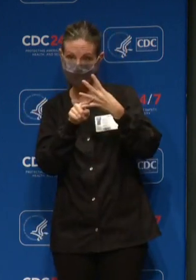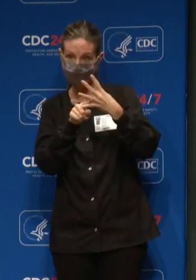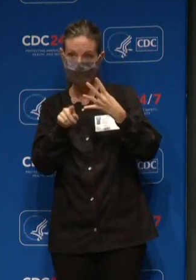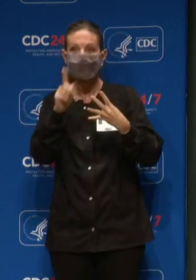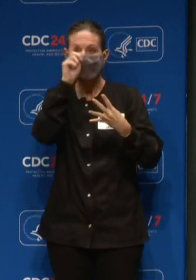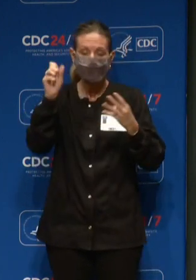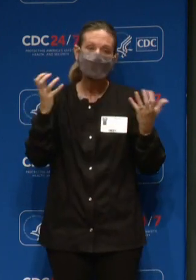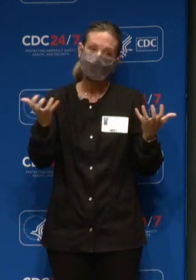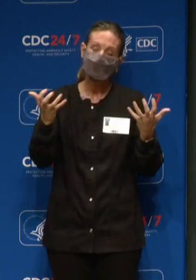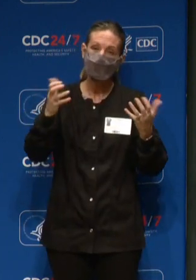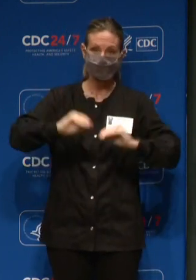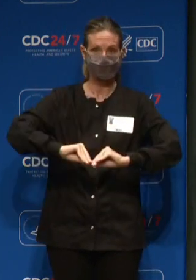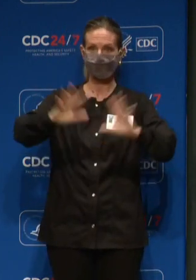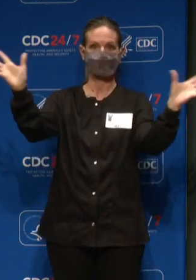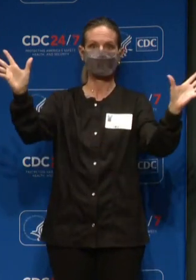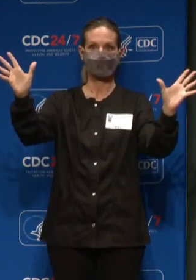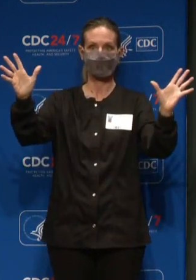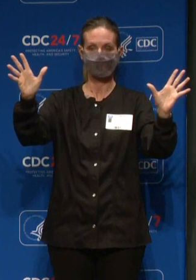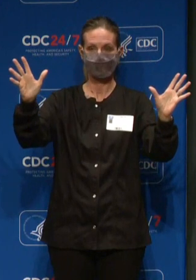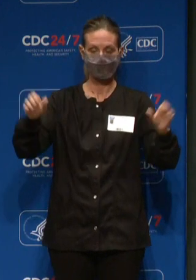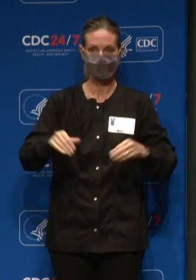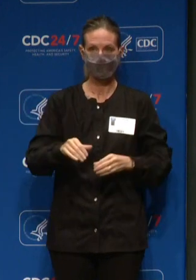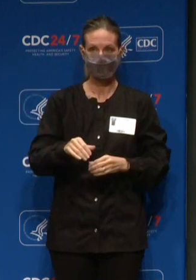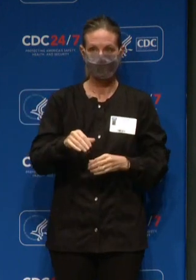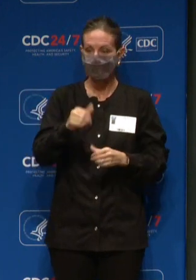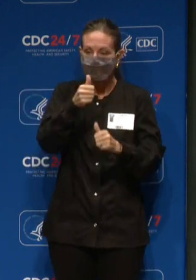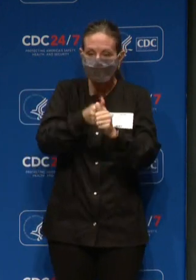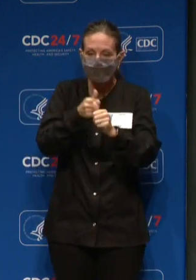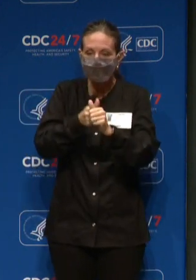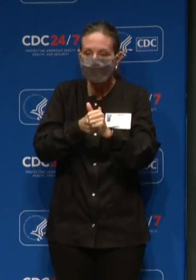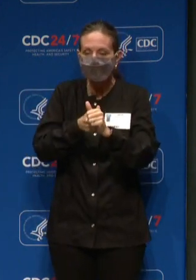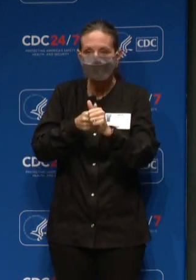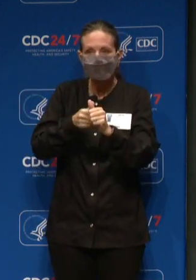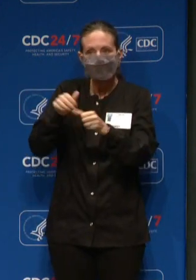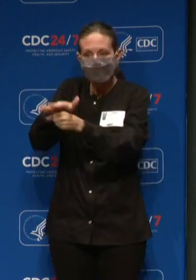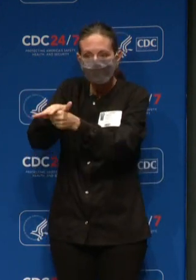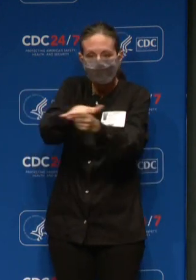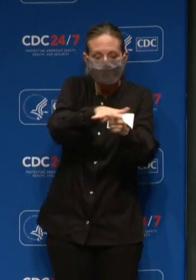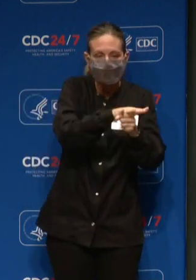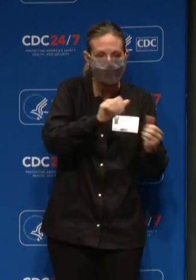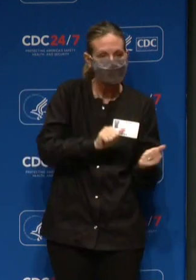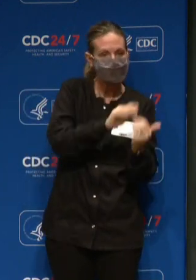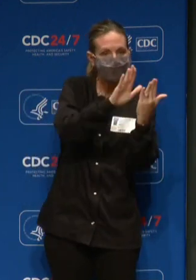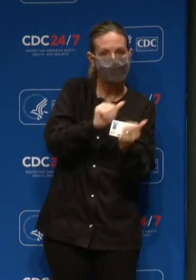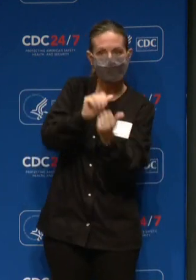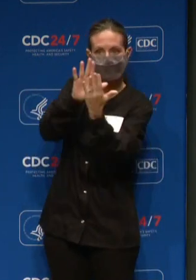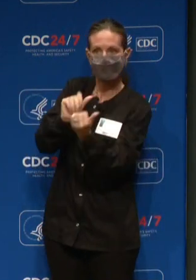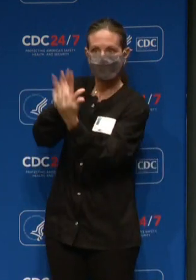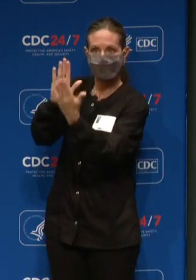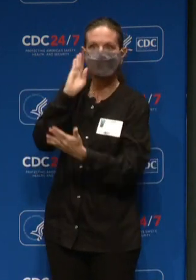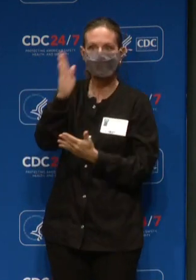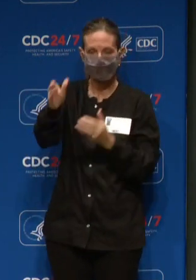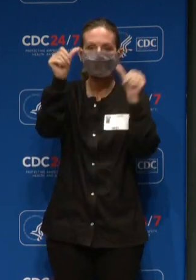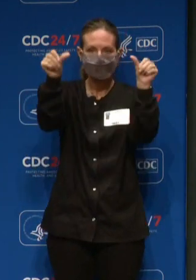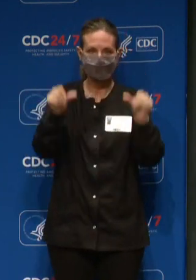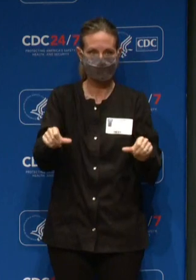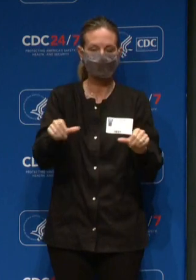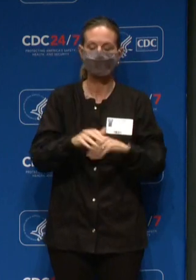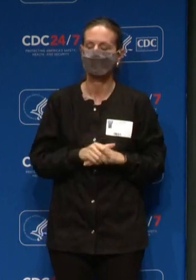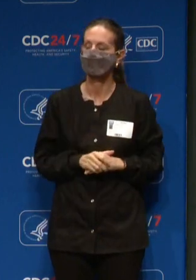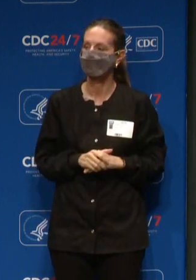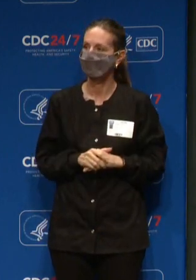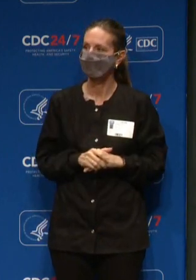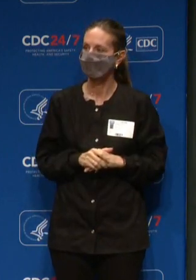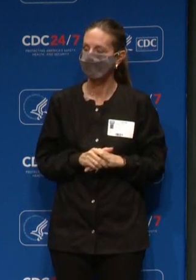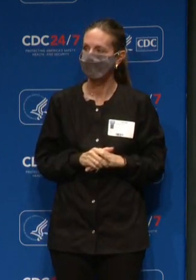transparency and a general understanding of each jurisdiction's approach. I want to highlight also the pharmacy